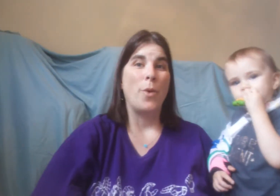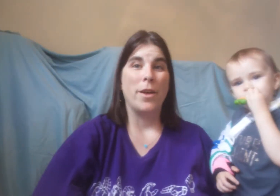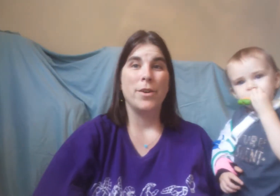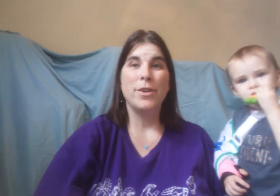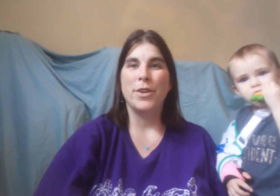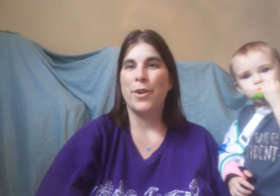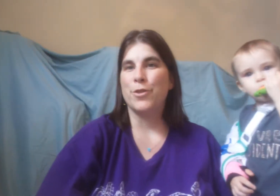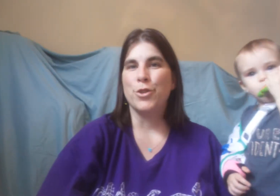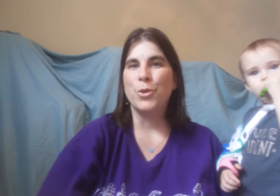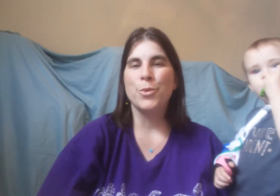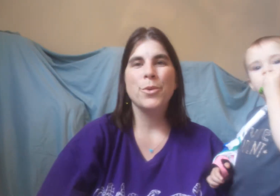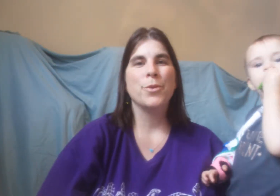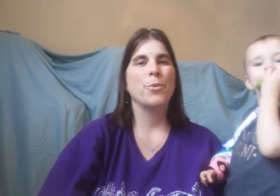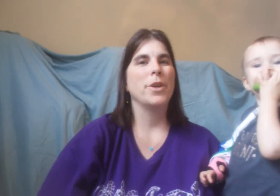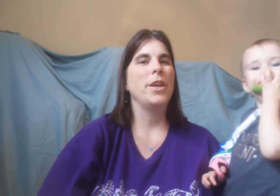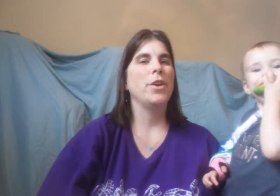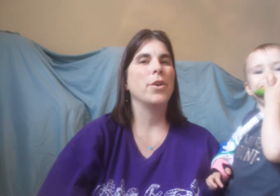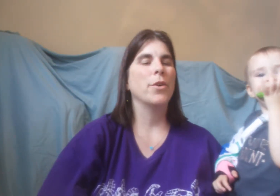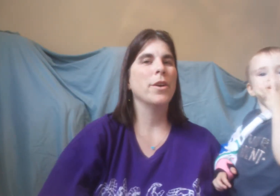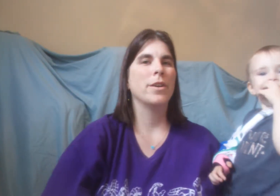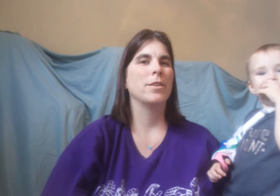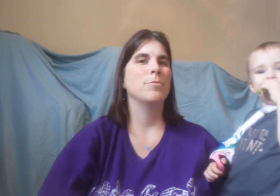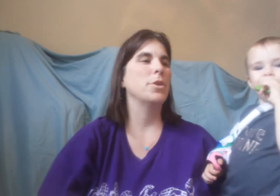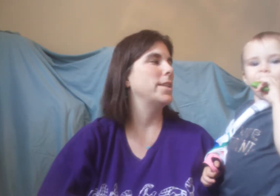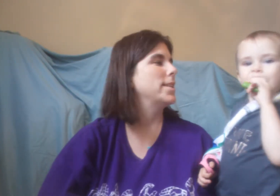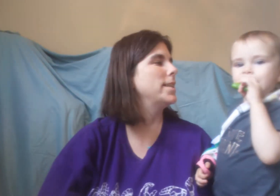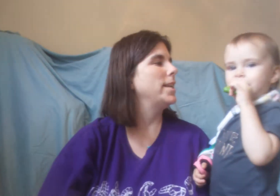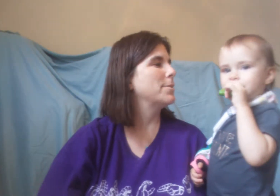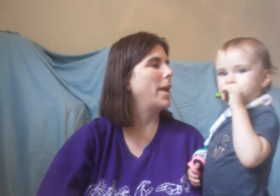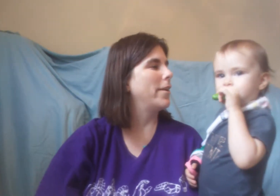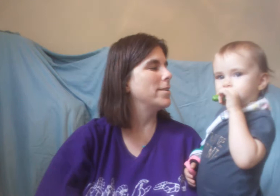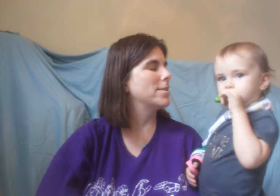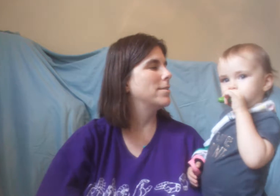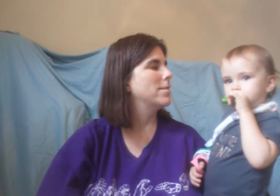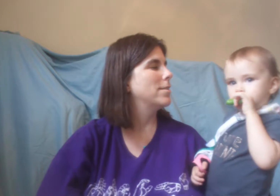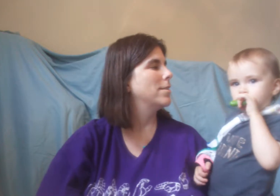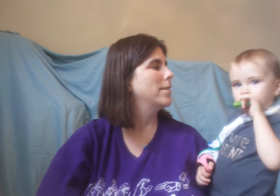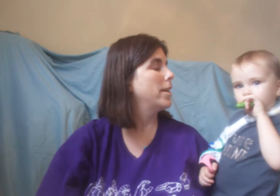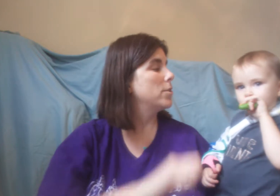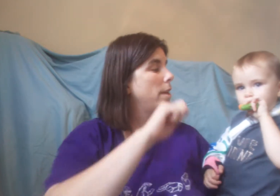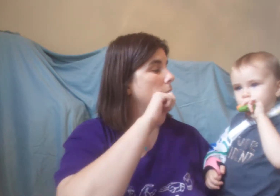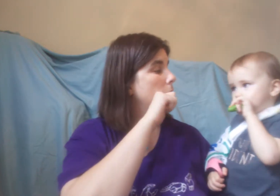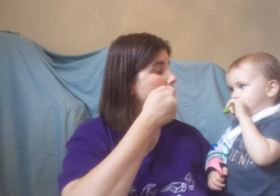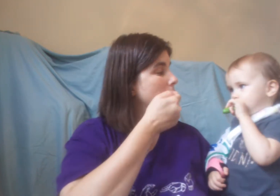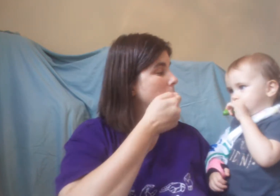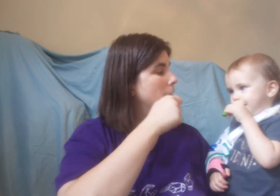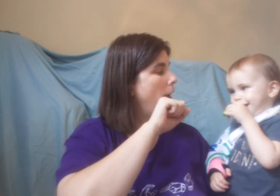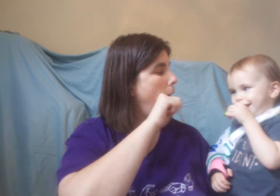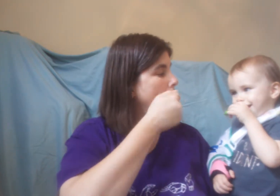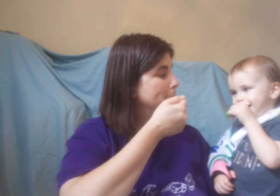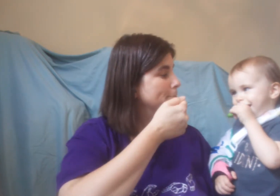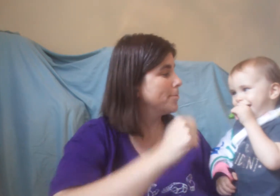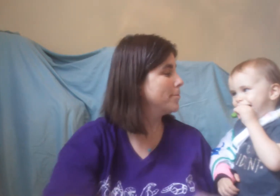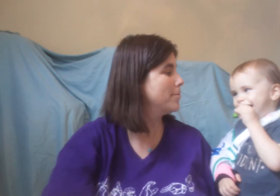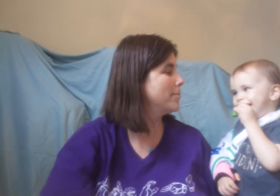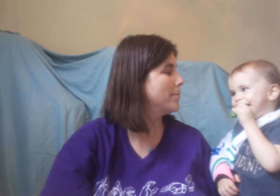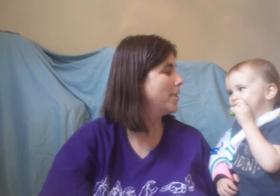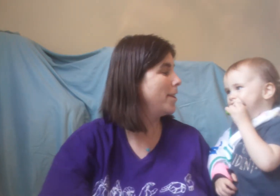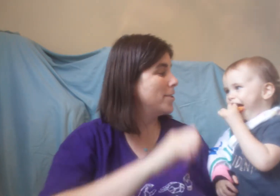Well, good afternoon. We're here pretending to eat some carrots. Can you sign carrot? Can you sign